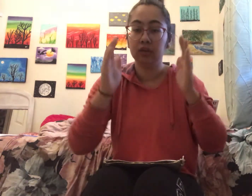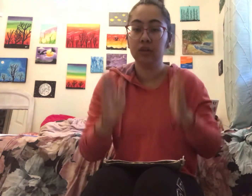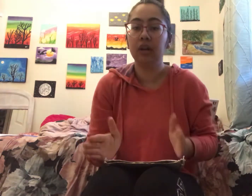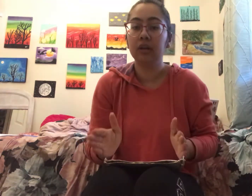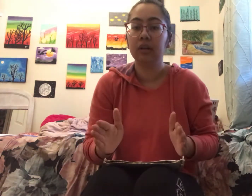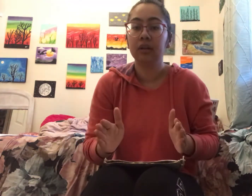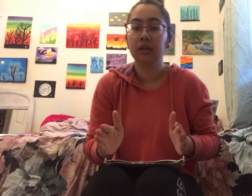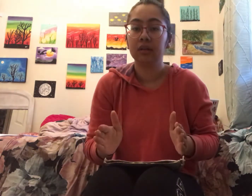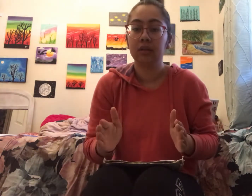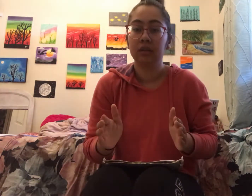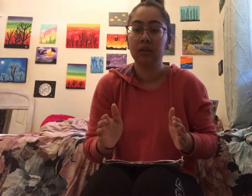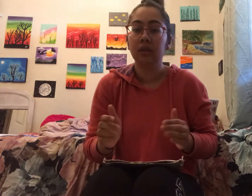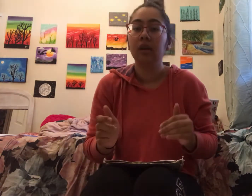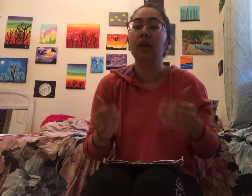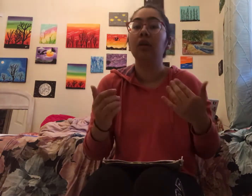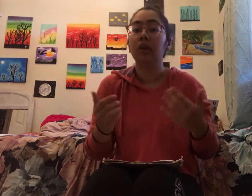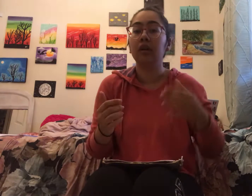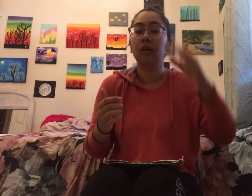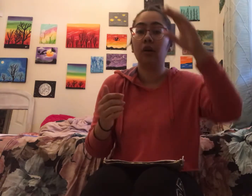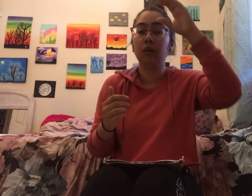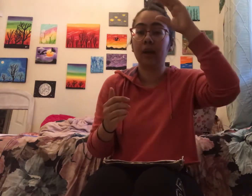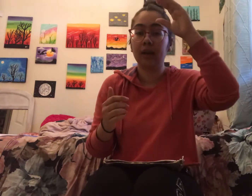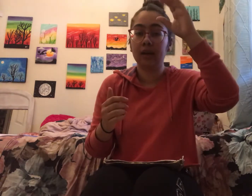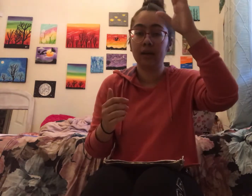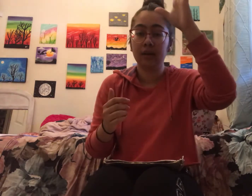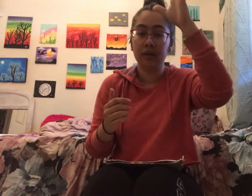actor, you could go like